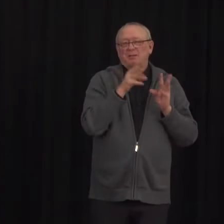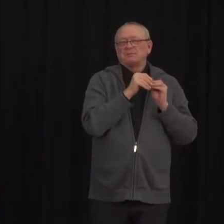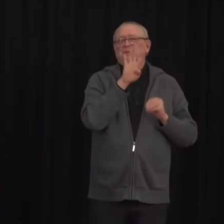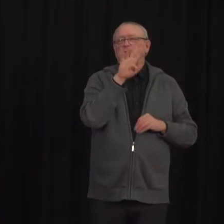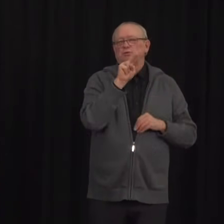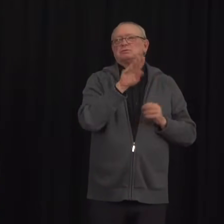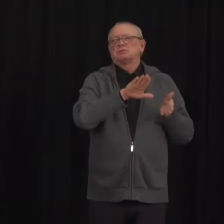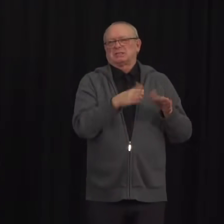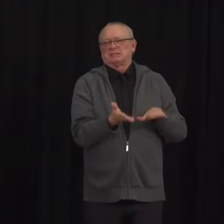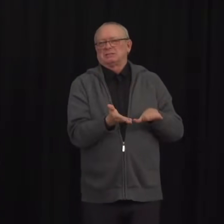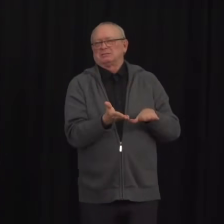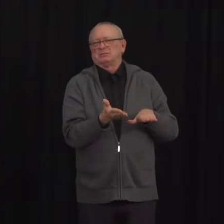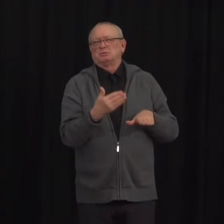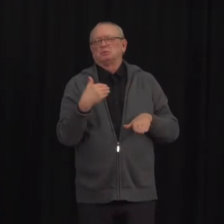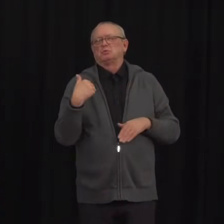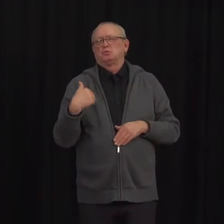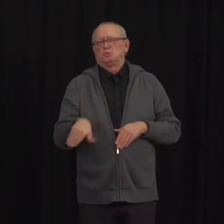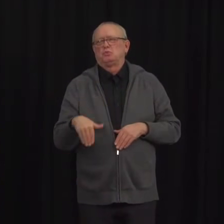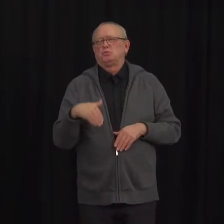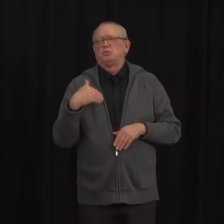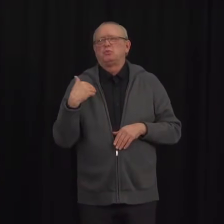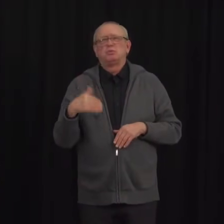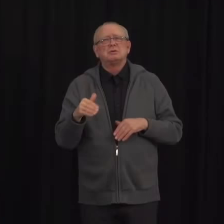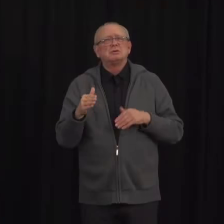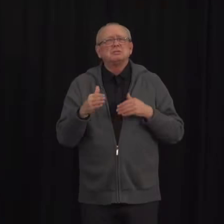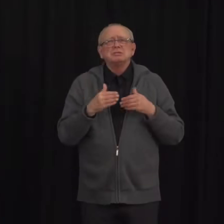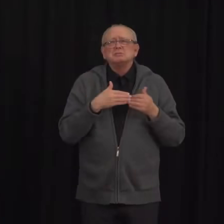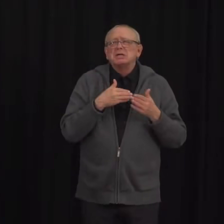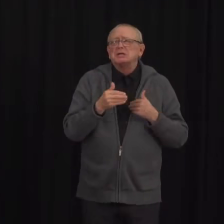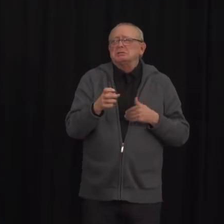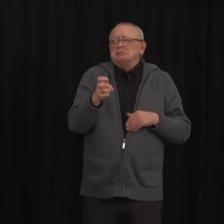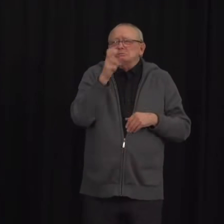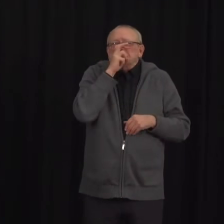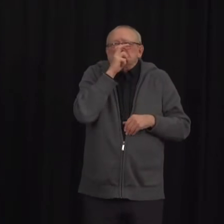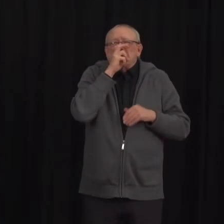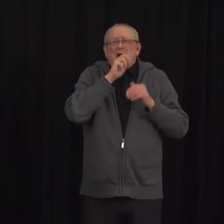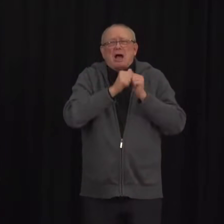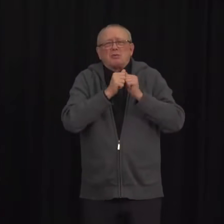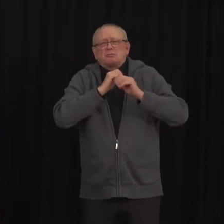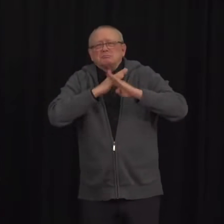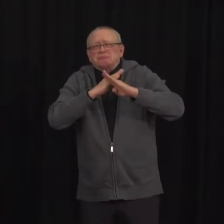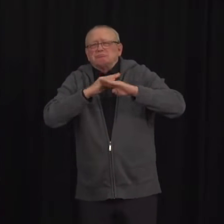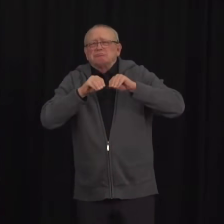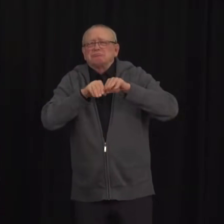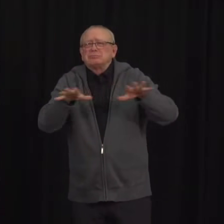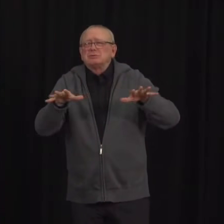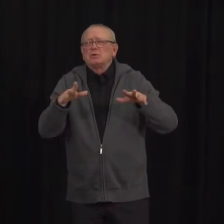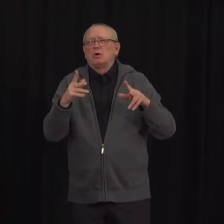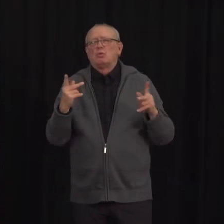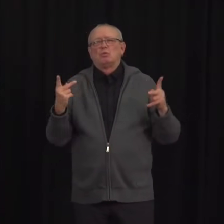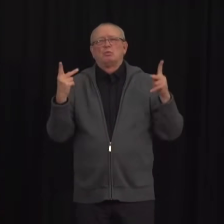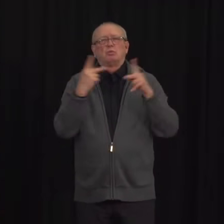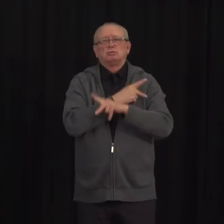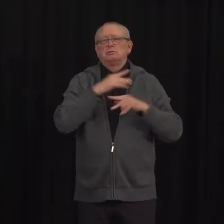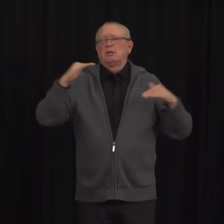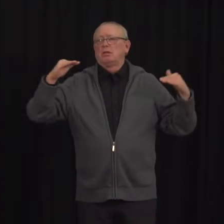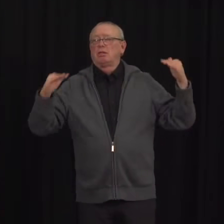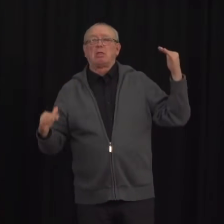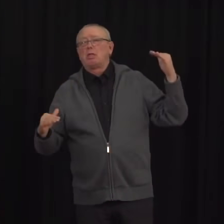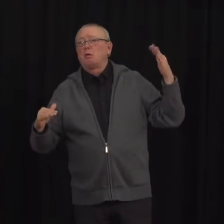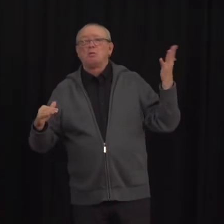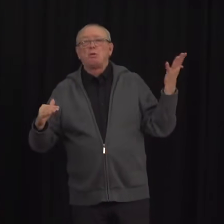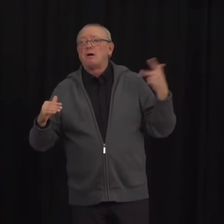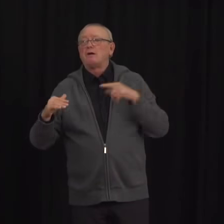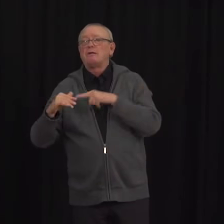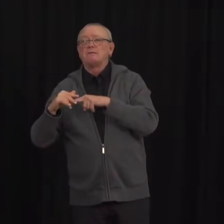extraordinary measures to prevent spread in the community and in the hospital. This is far worse than the worst acute care outbreak